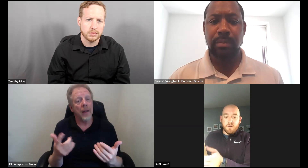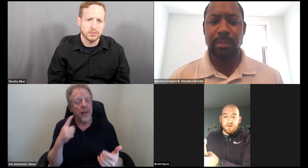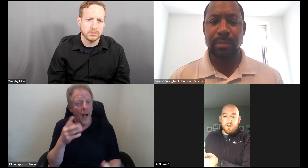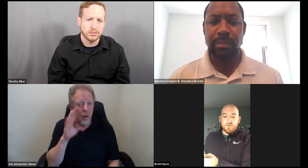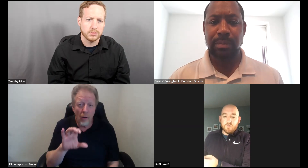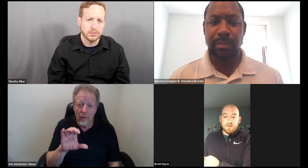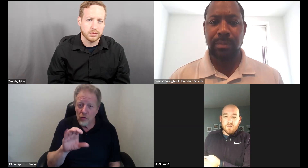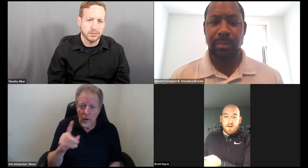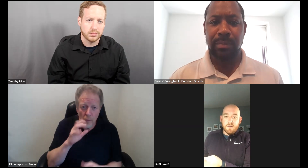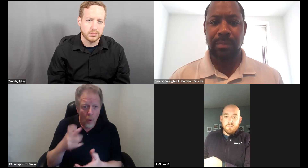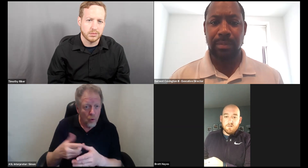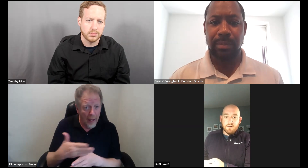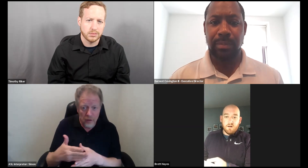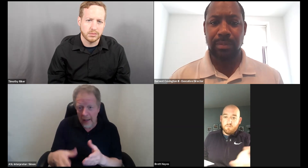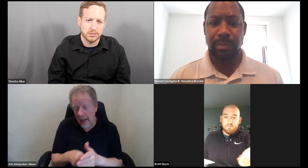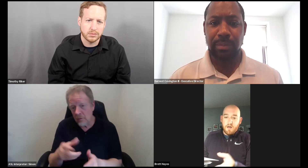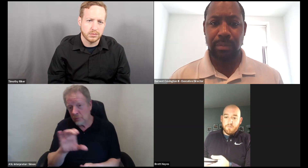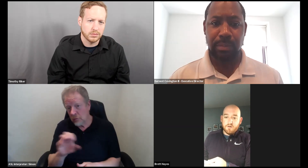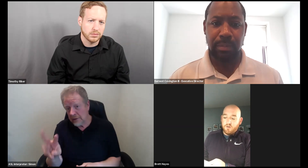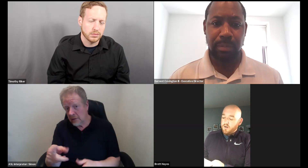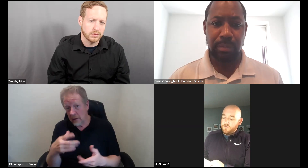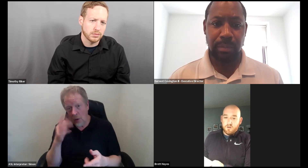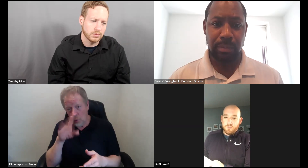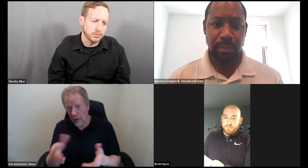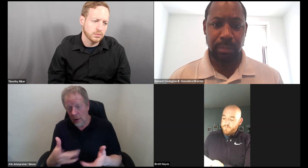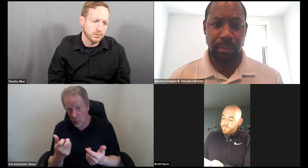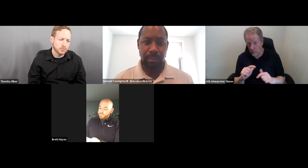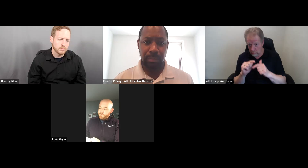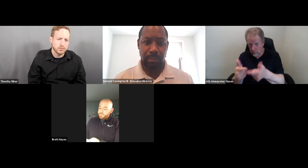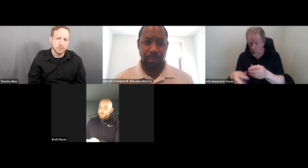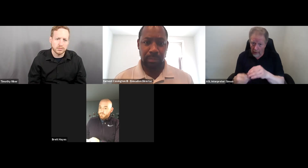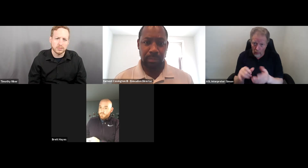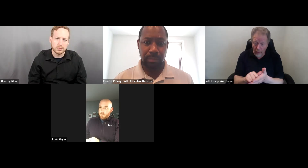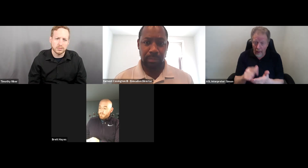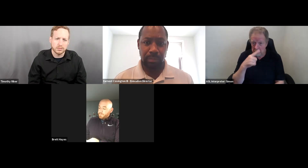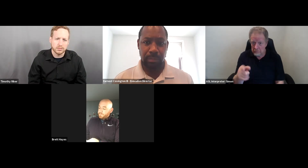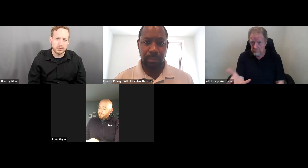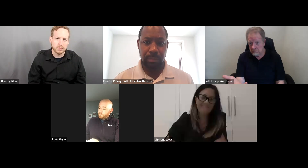if there's anything else she would like to add, and I'm happy to turn it off to her.